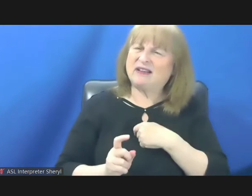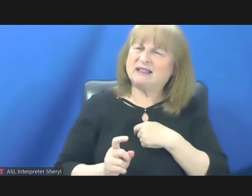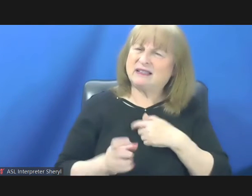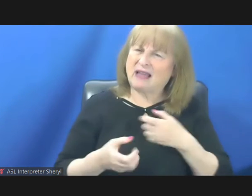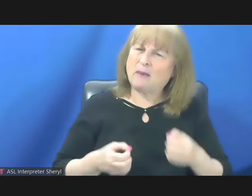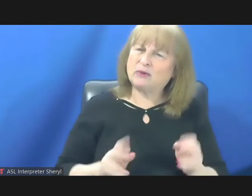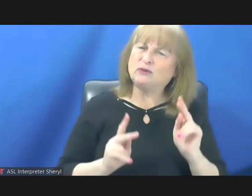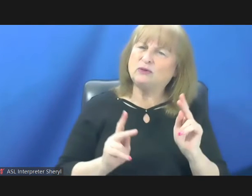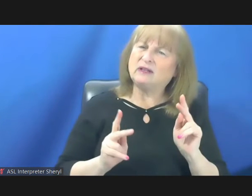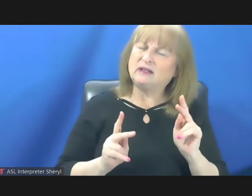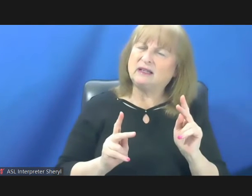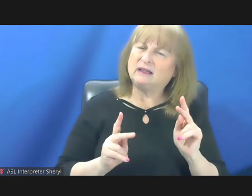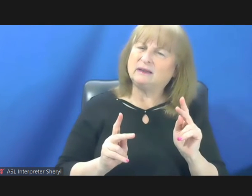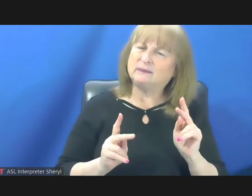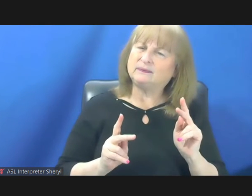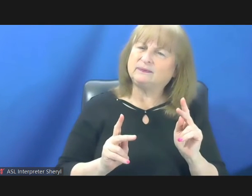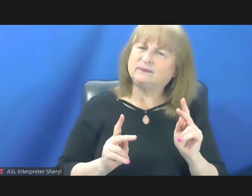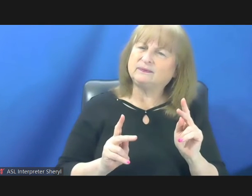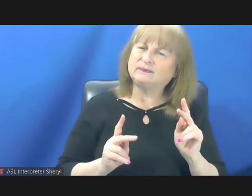to allow